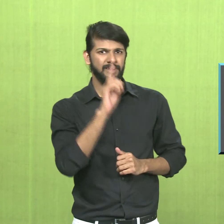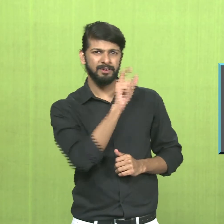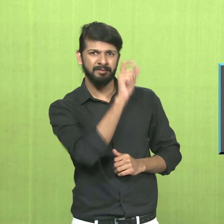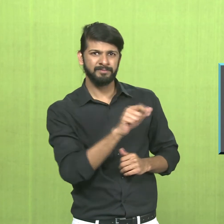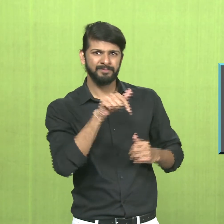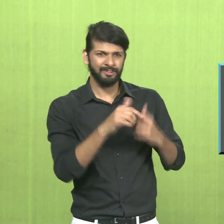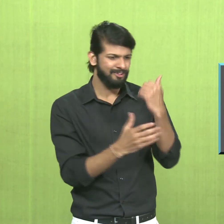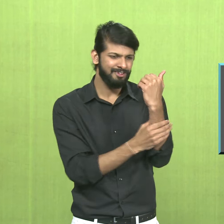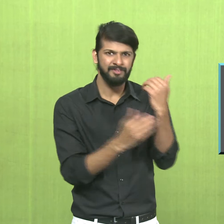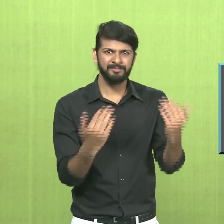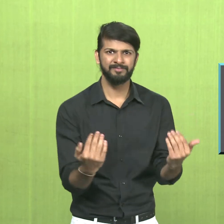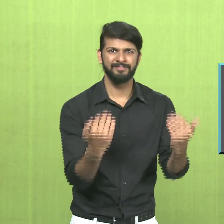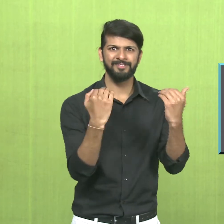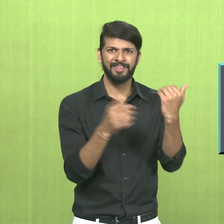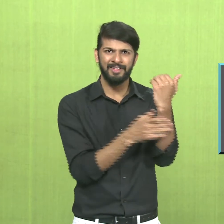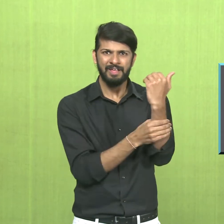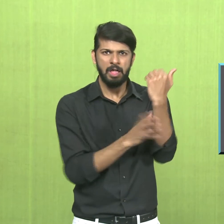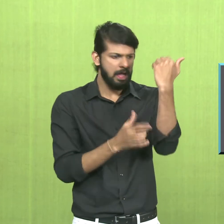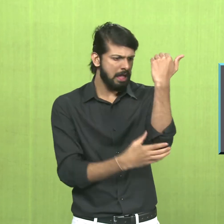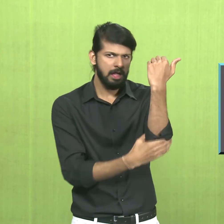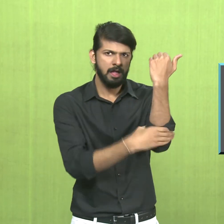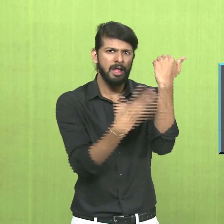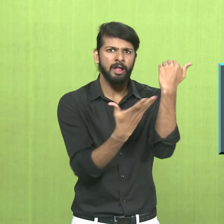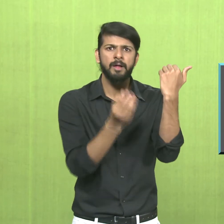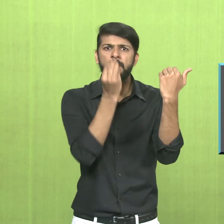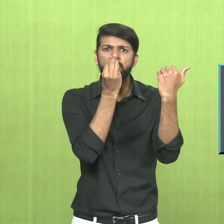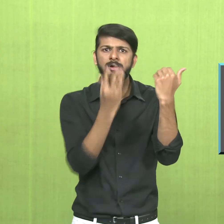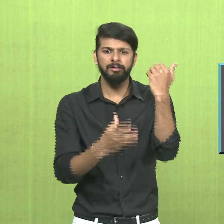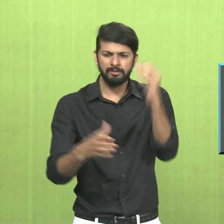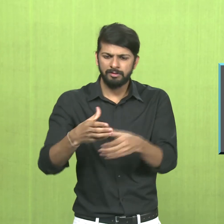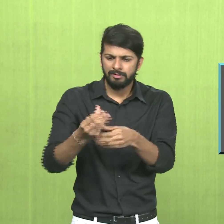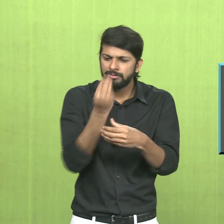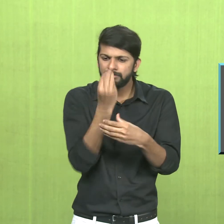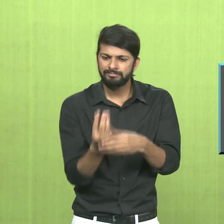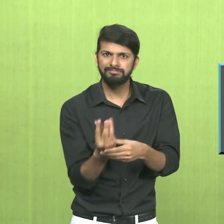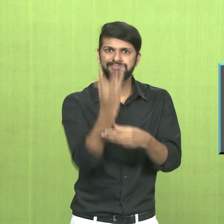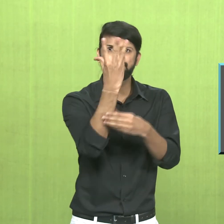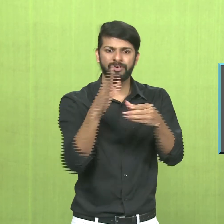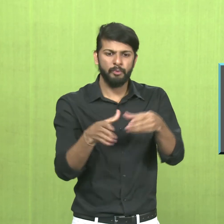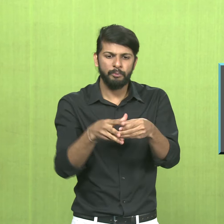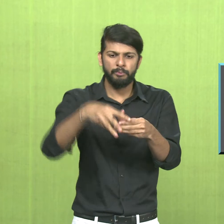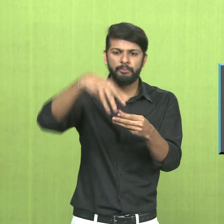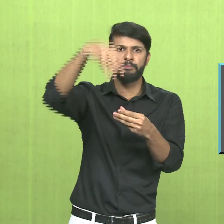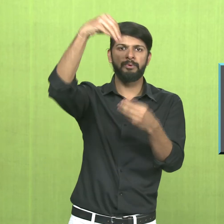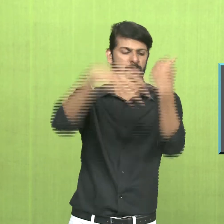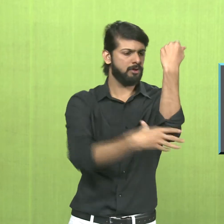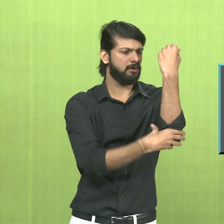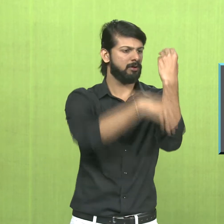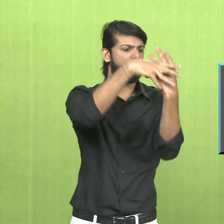The hands are shaped like blossoming